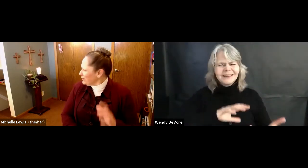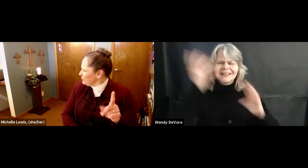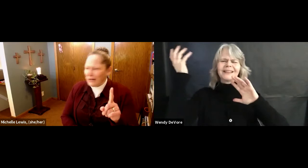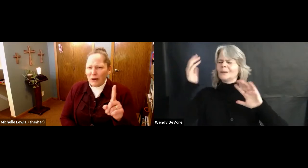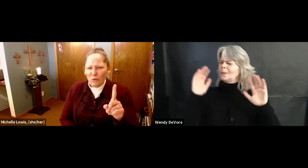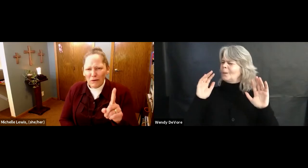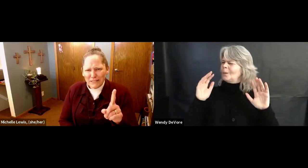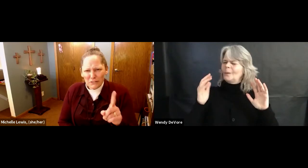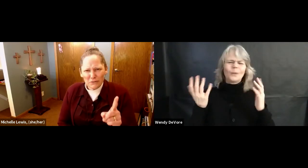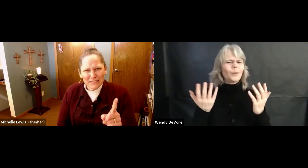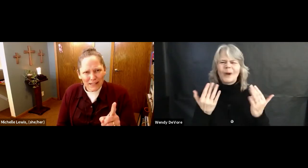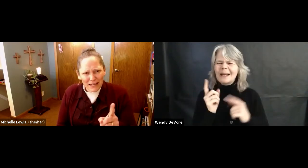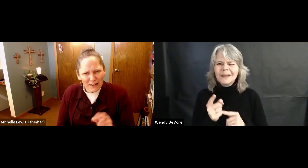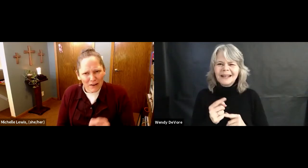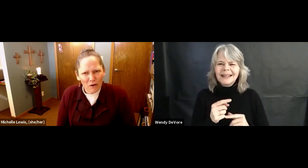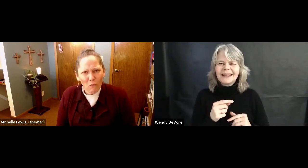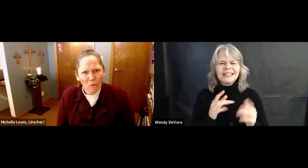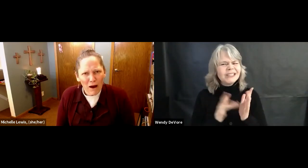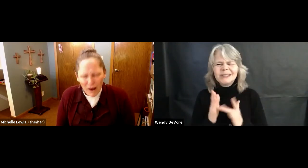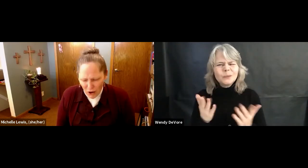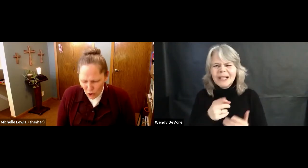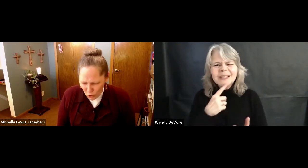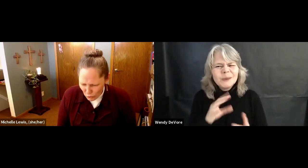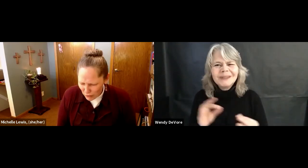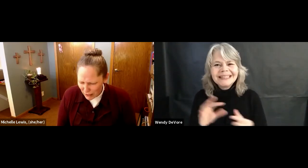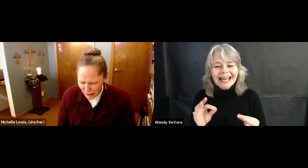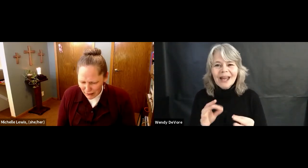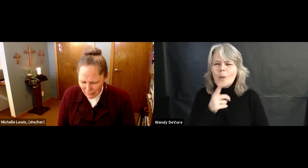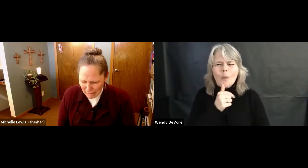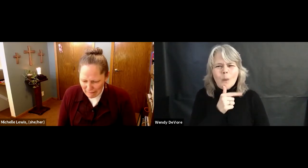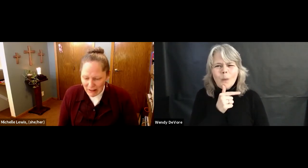what? What did you say? Who?